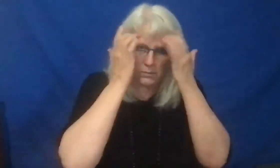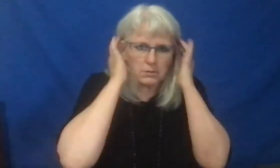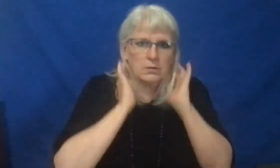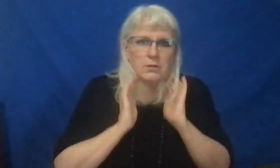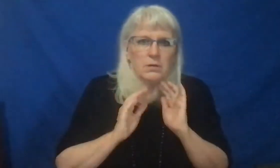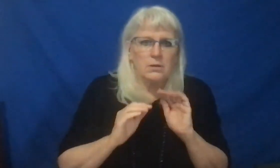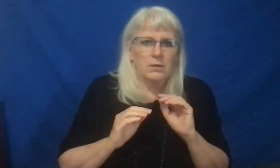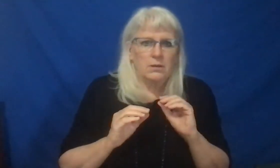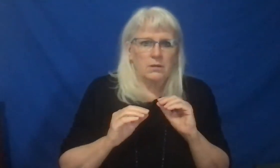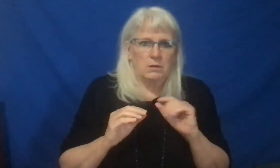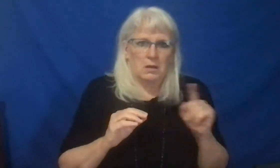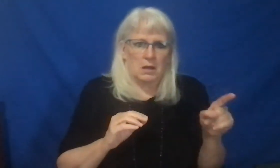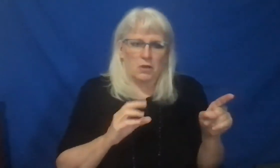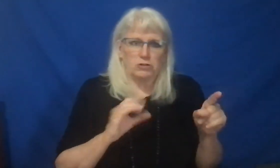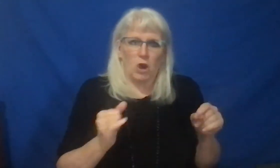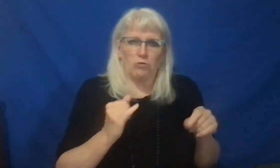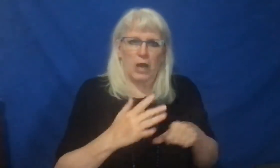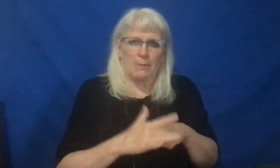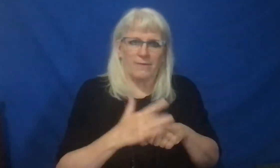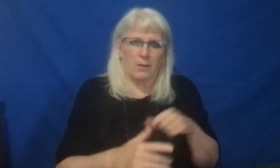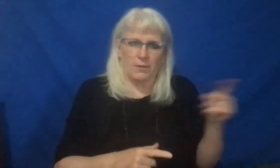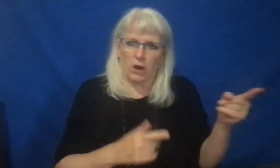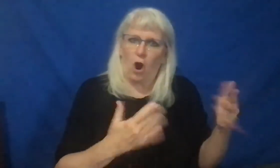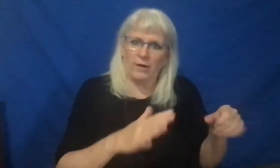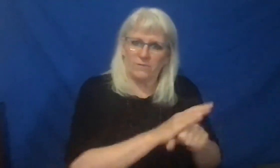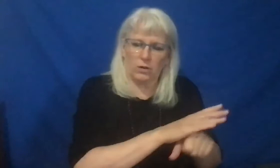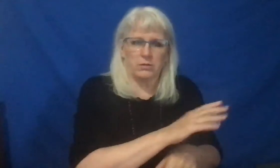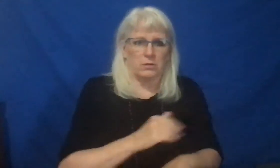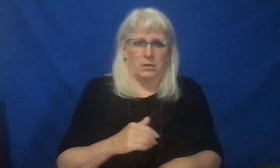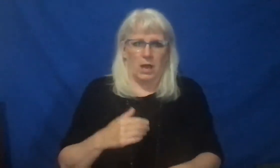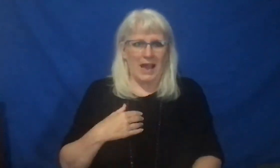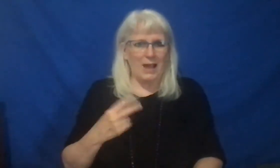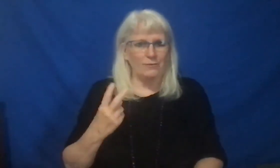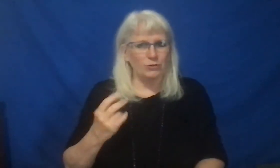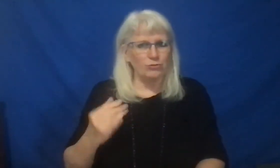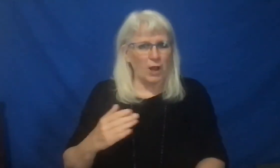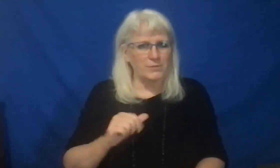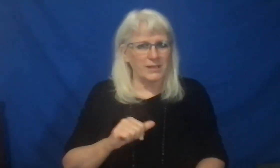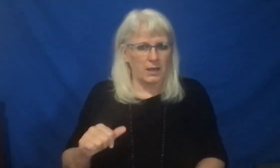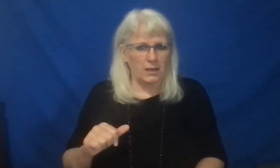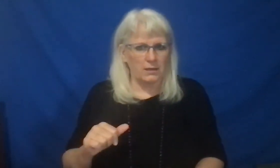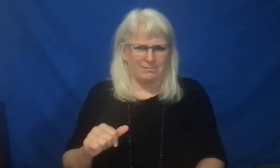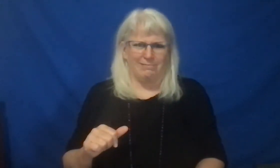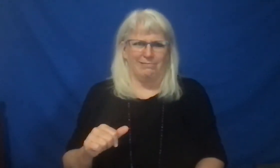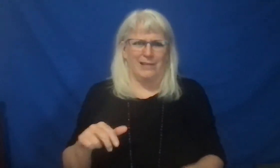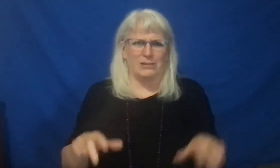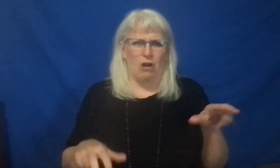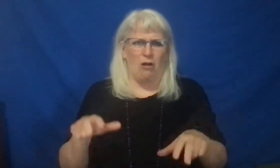job there, right? And then I had this realization that I have two jobs in AA. How awkward. I was ready to go to PRASA